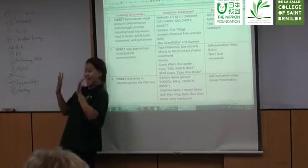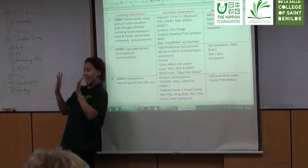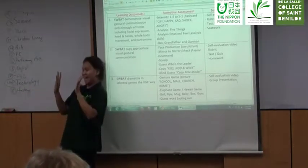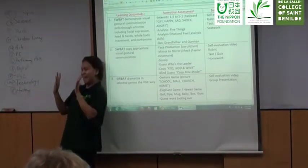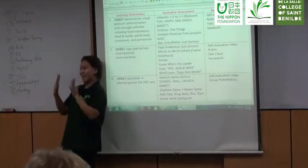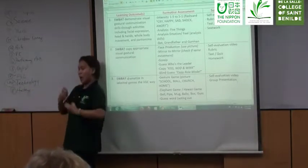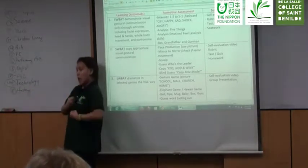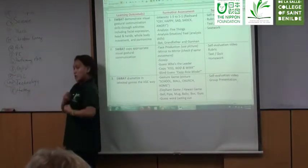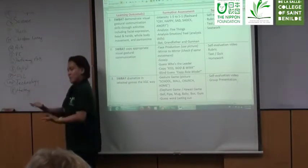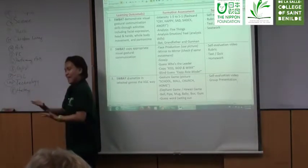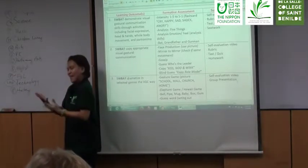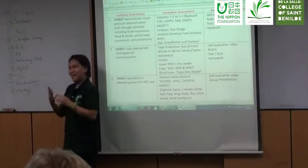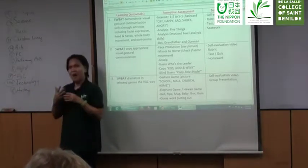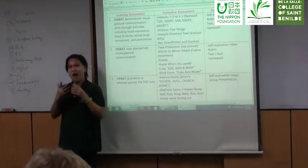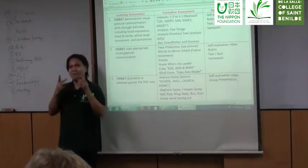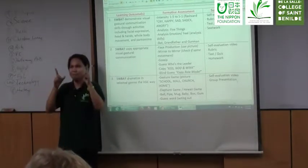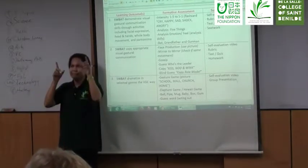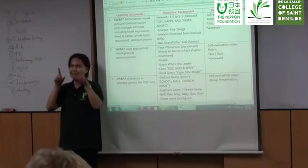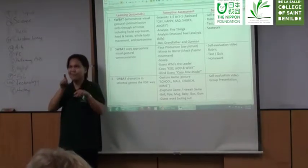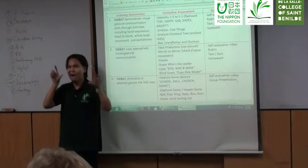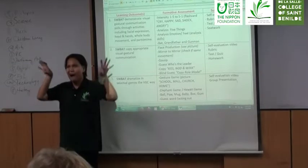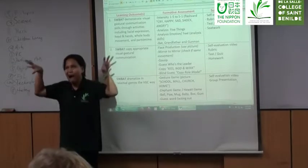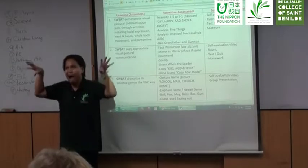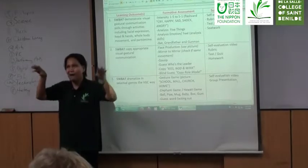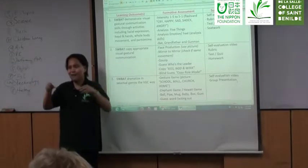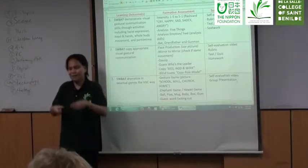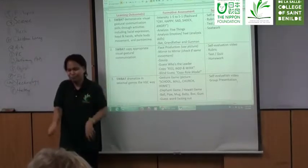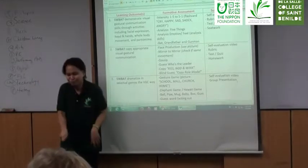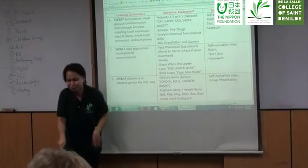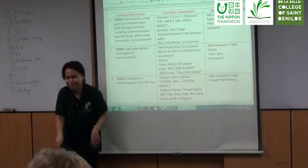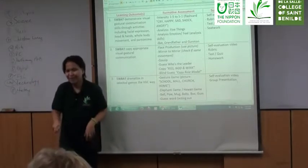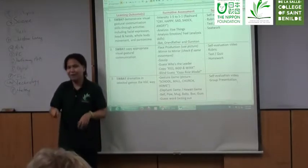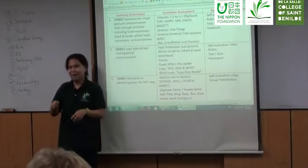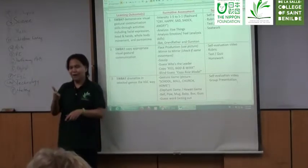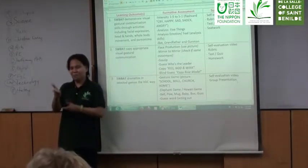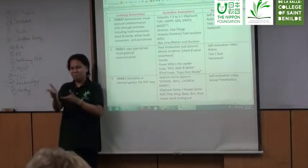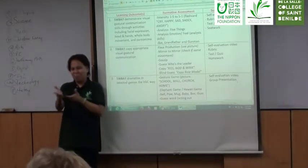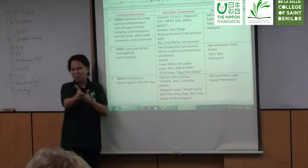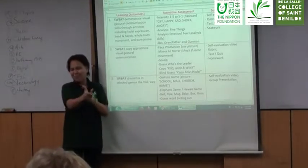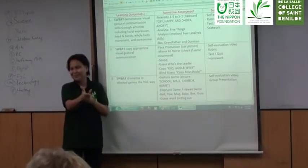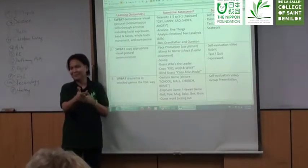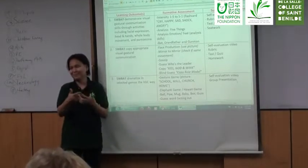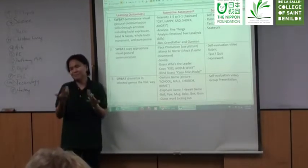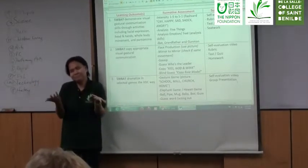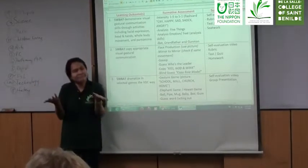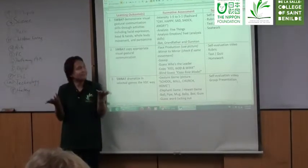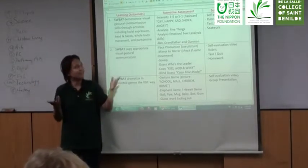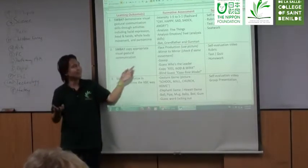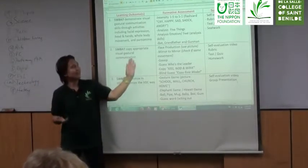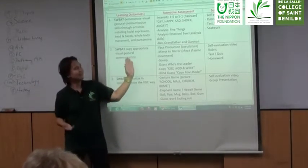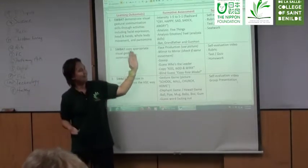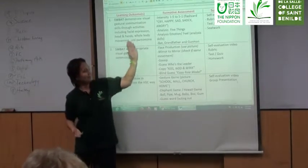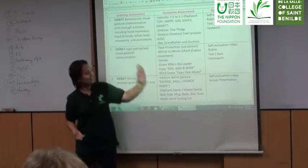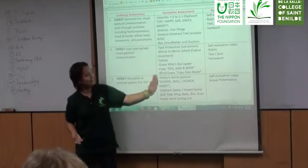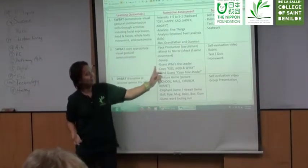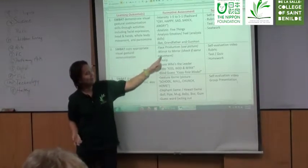activities where they would express, what's a bat, what's a grandfather, what's a